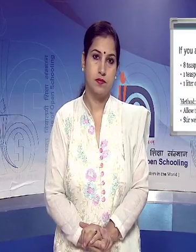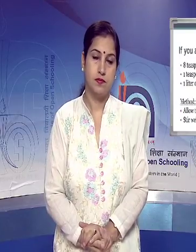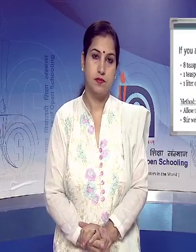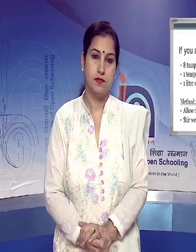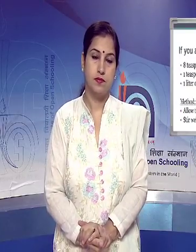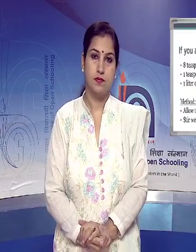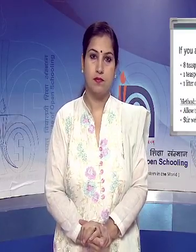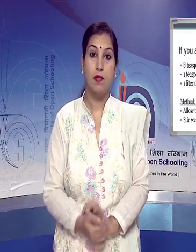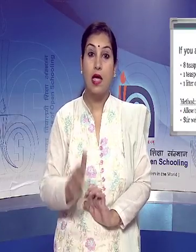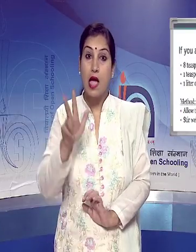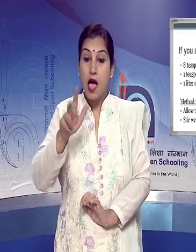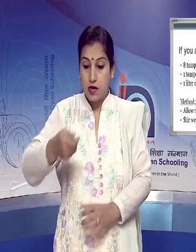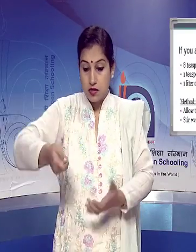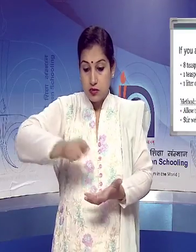8 teaspoons of sugar,